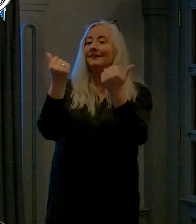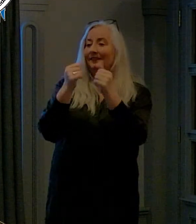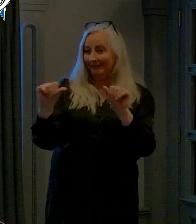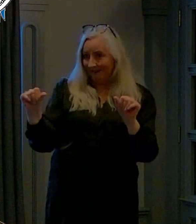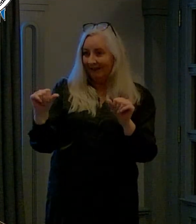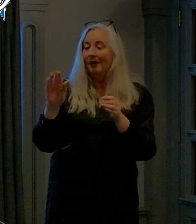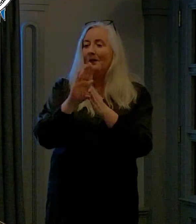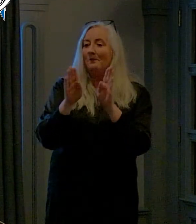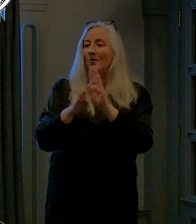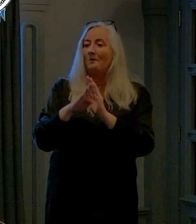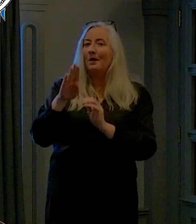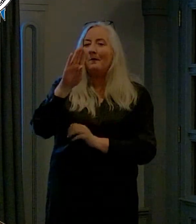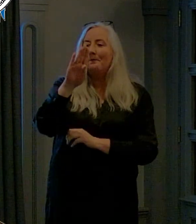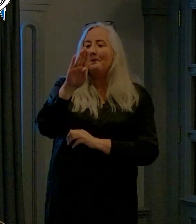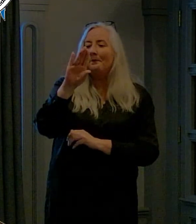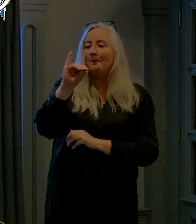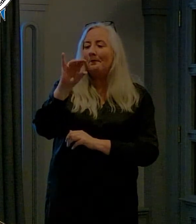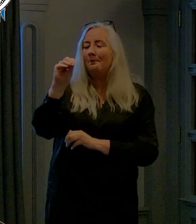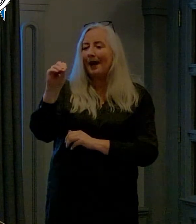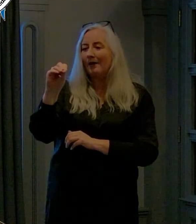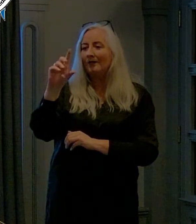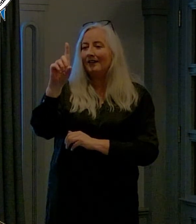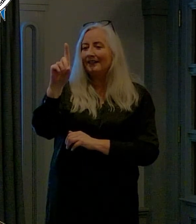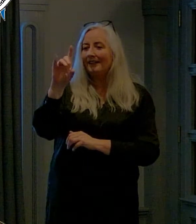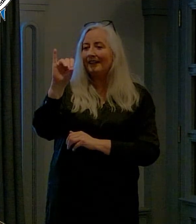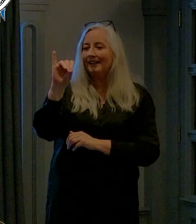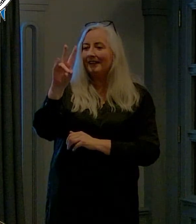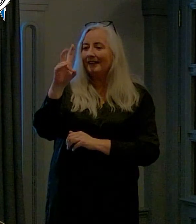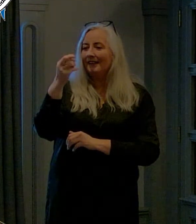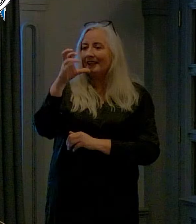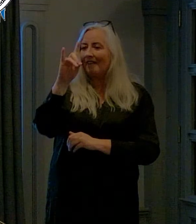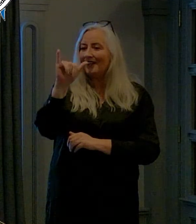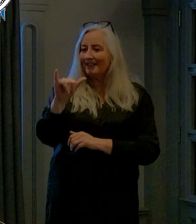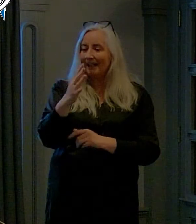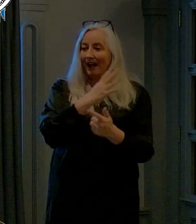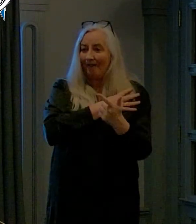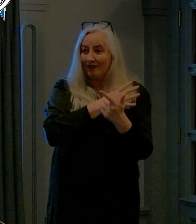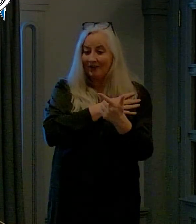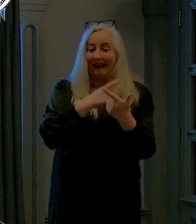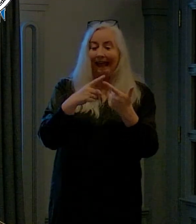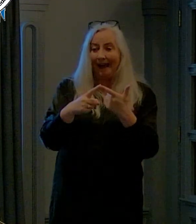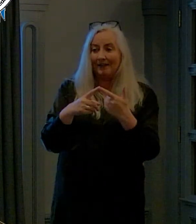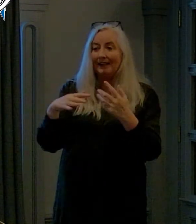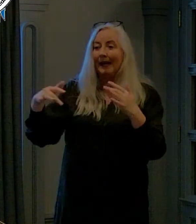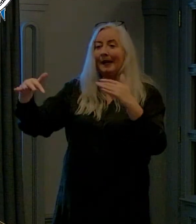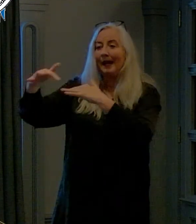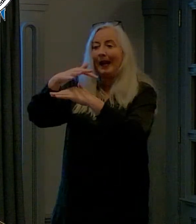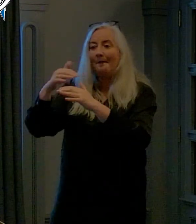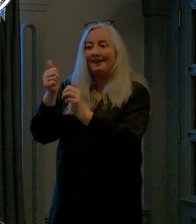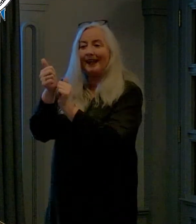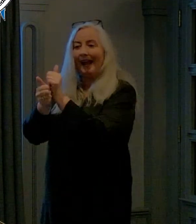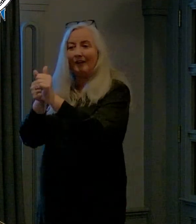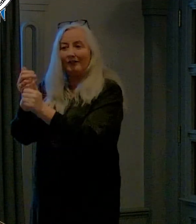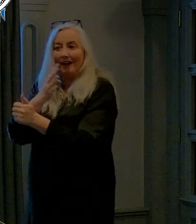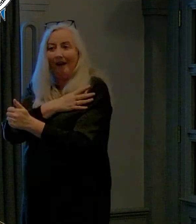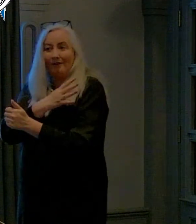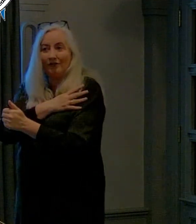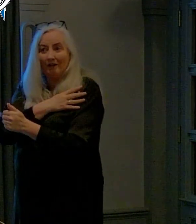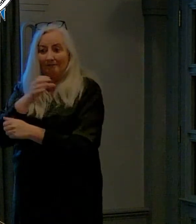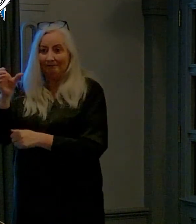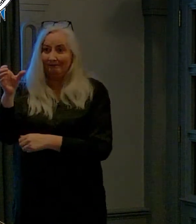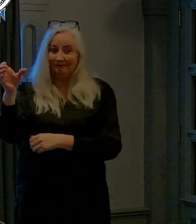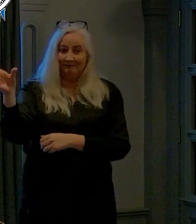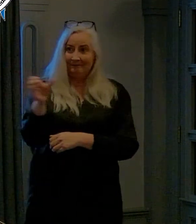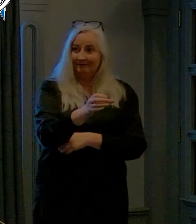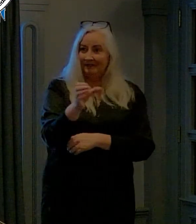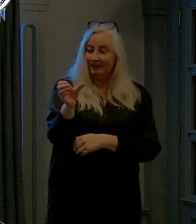biodiversity officer, and we also now have a climate action team, and we have a climate action officer. One of the things that we did as part of it